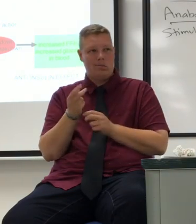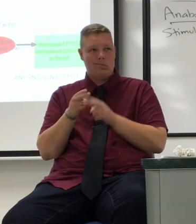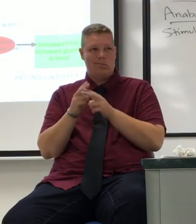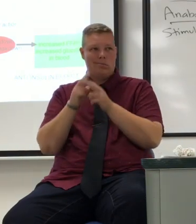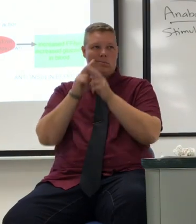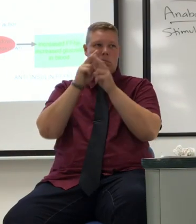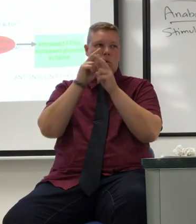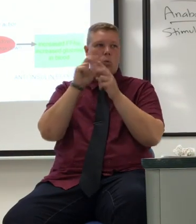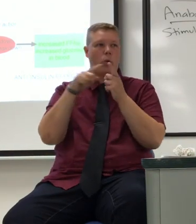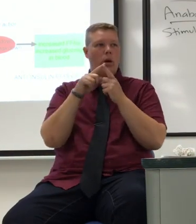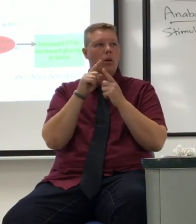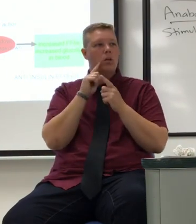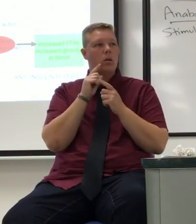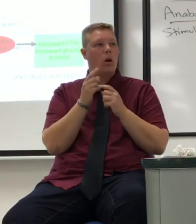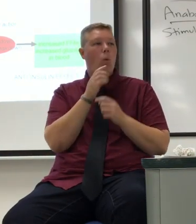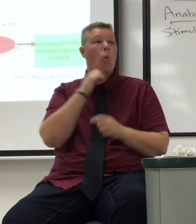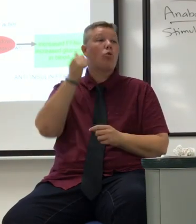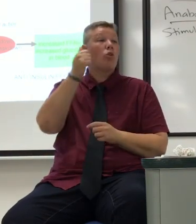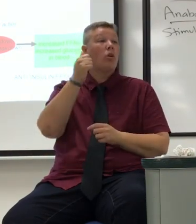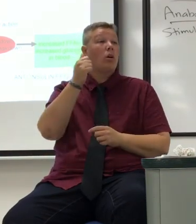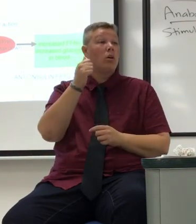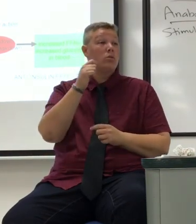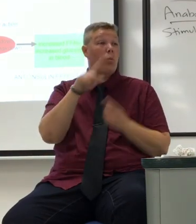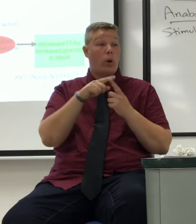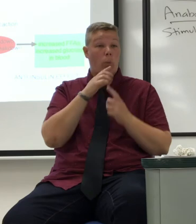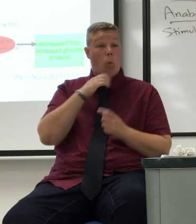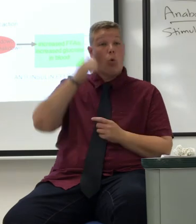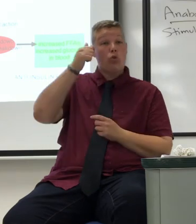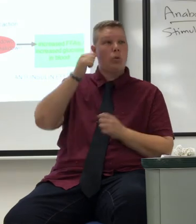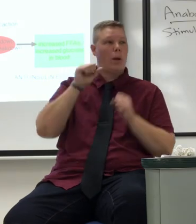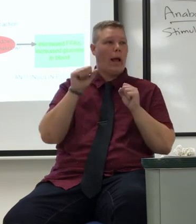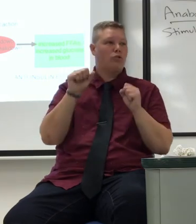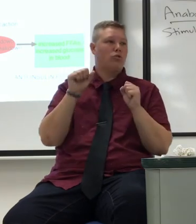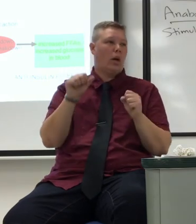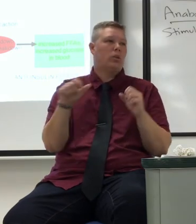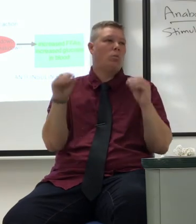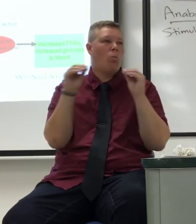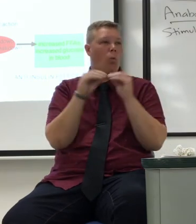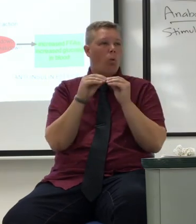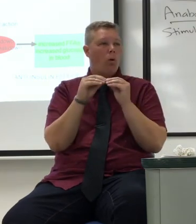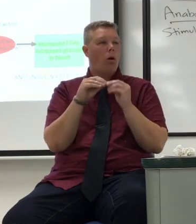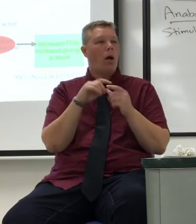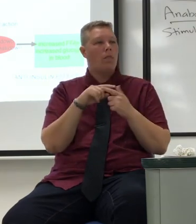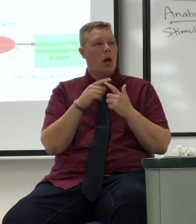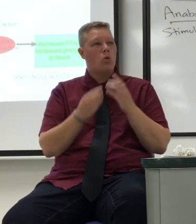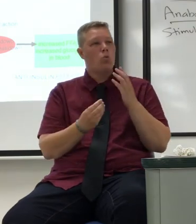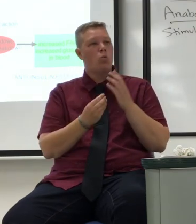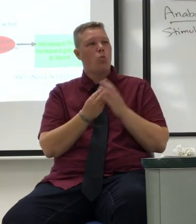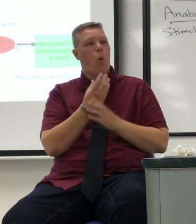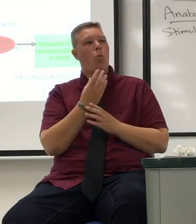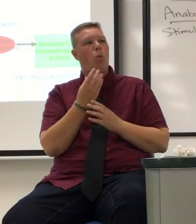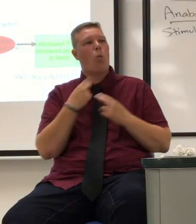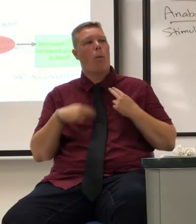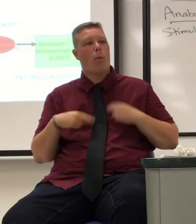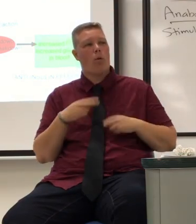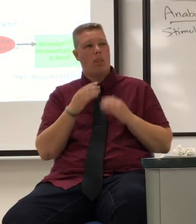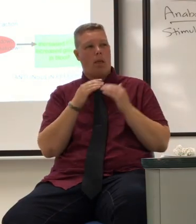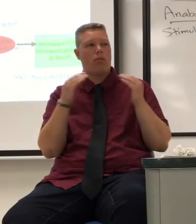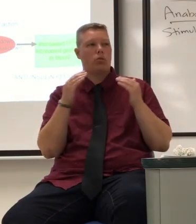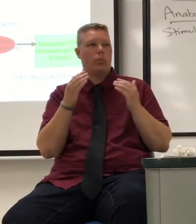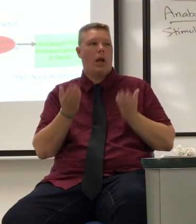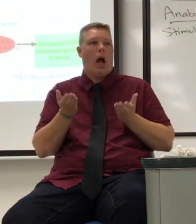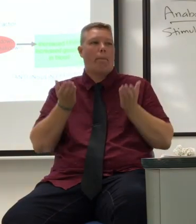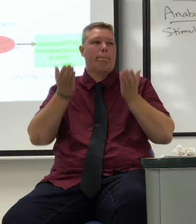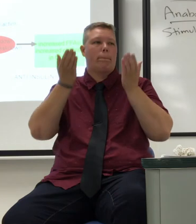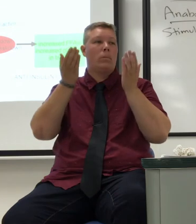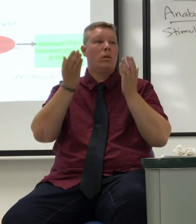increased exercise. So as you get older, if you exercise more, you'll keep your growth hormone levels up. That's why it's always